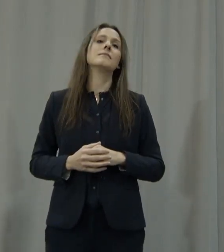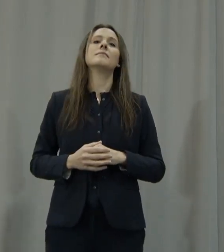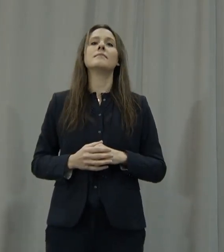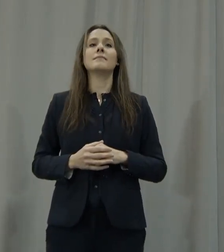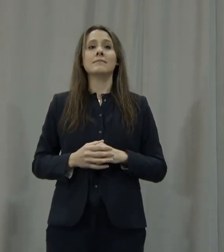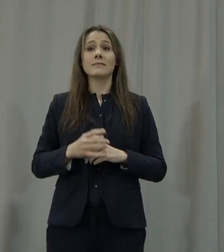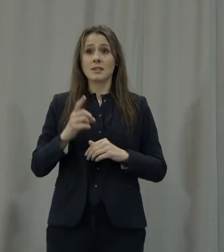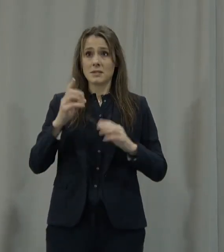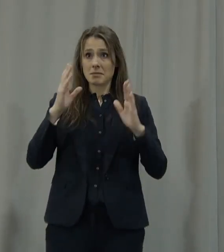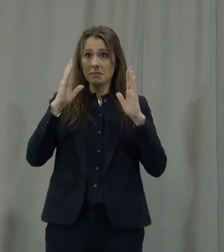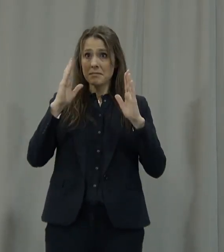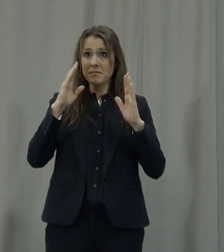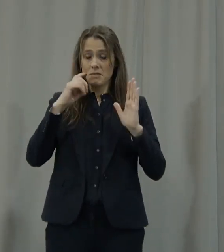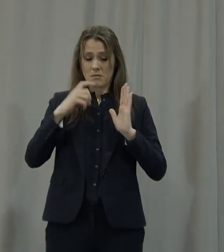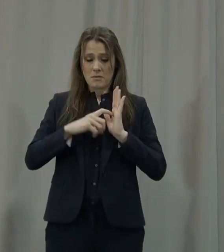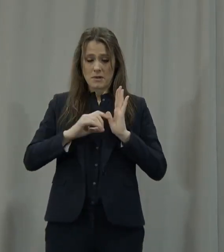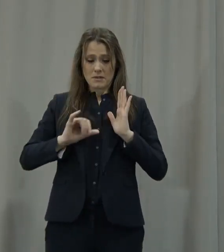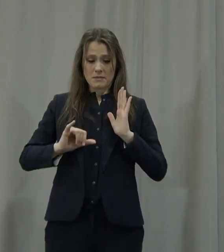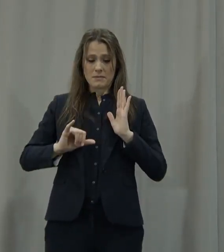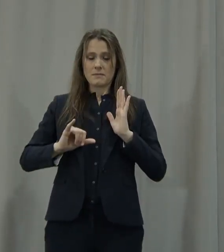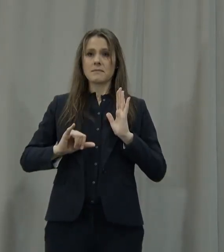Are you listening?